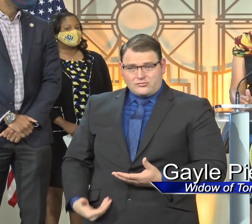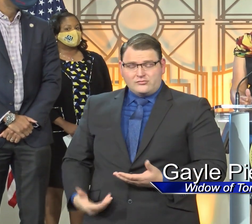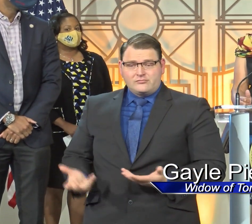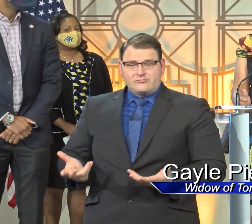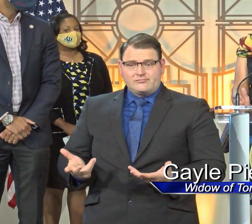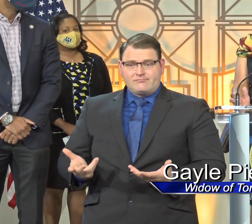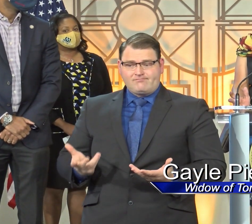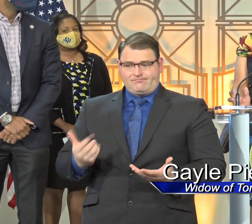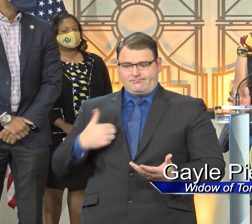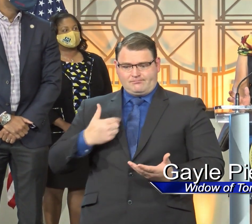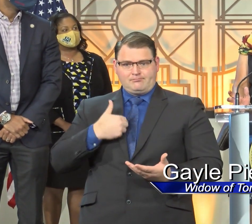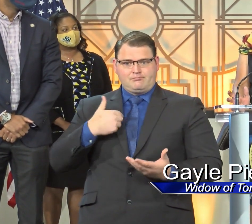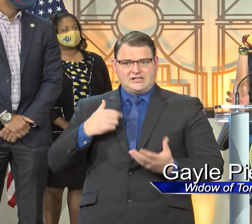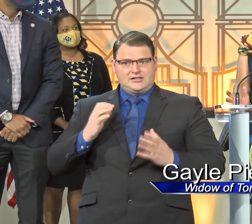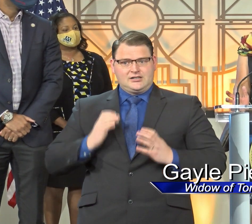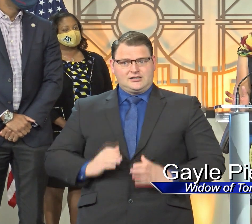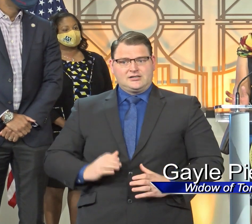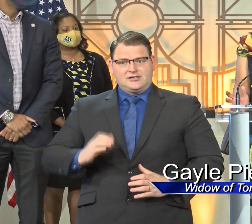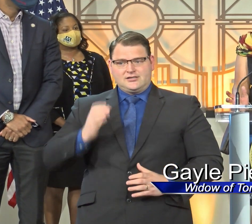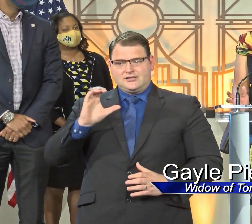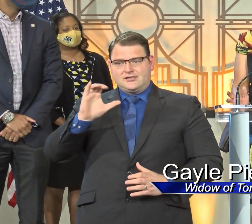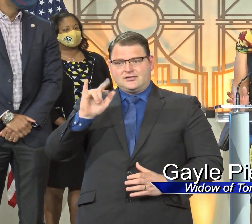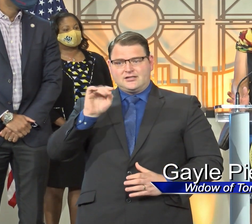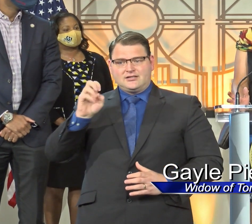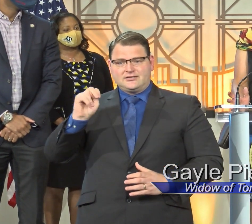someone whose heart has been severely broken.